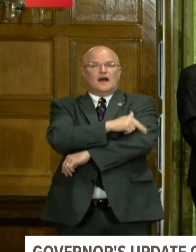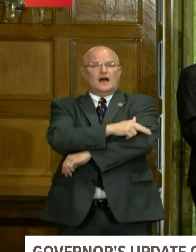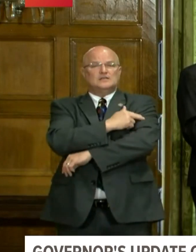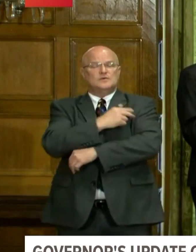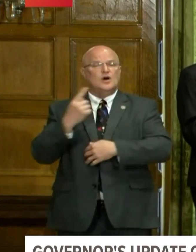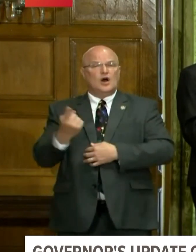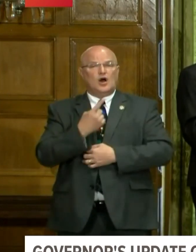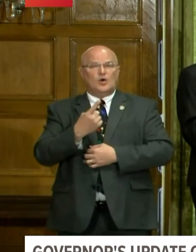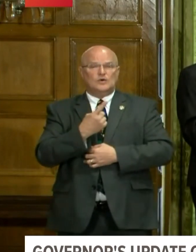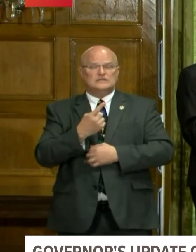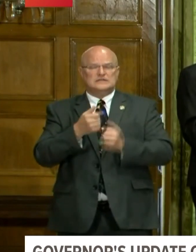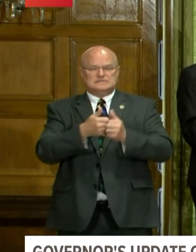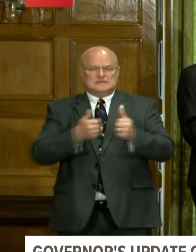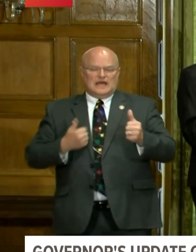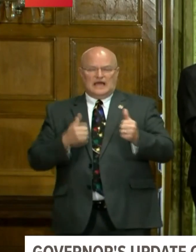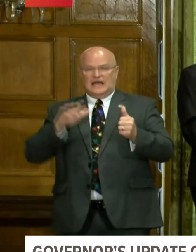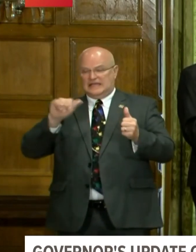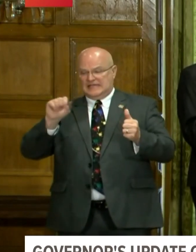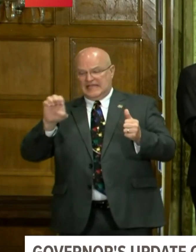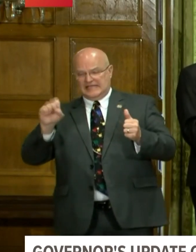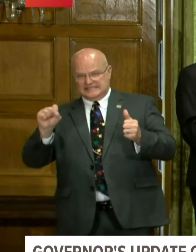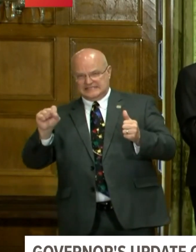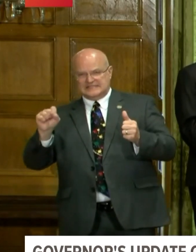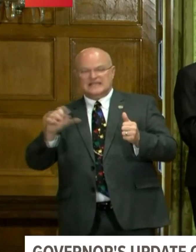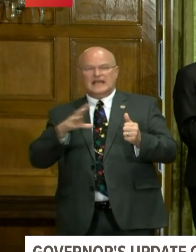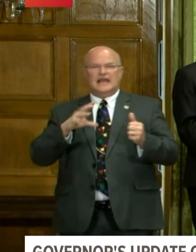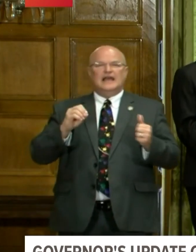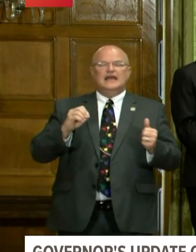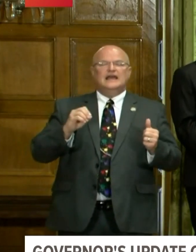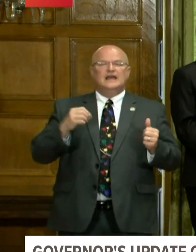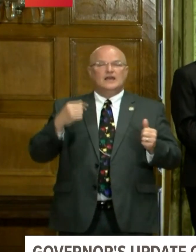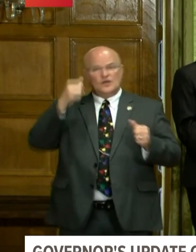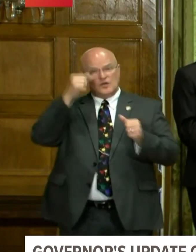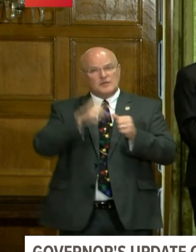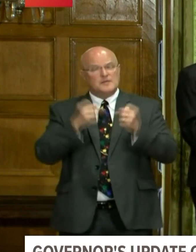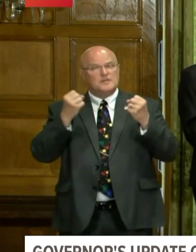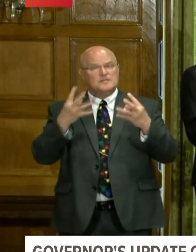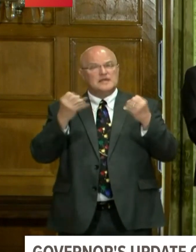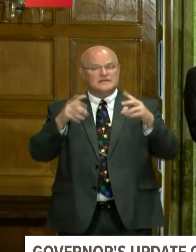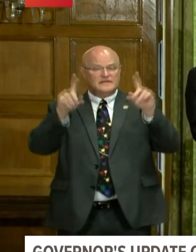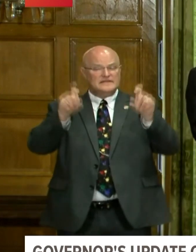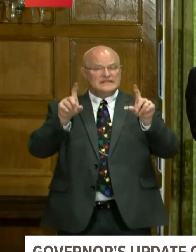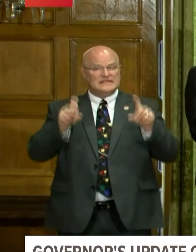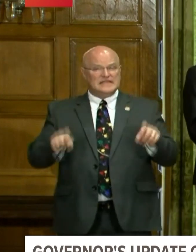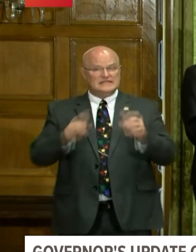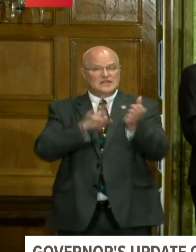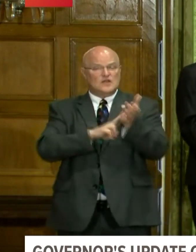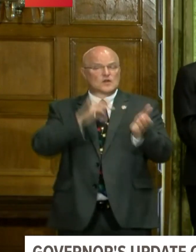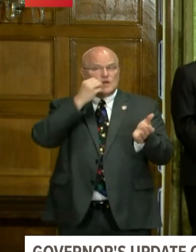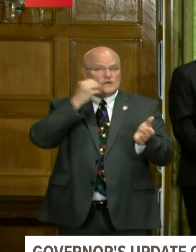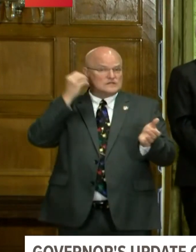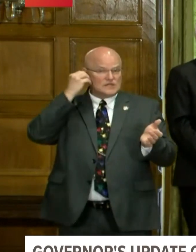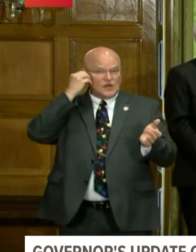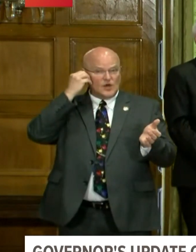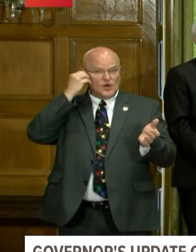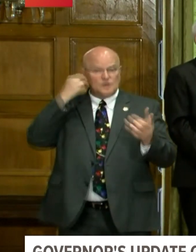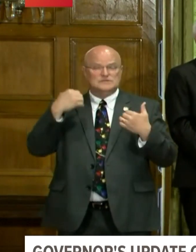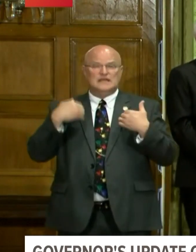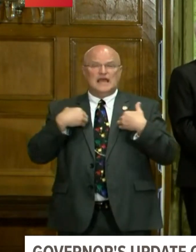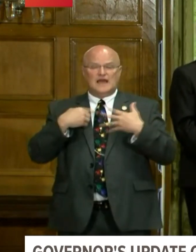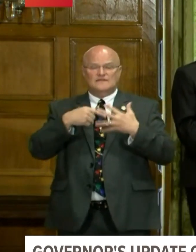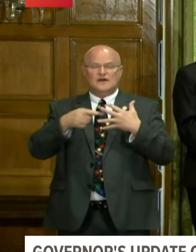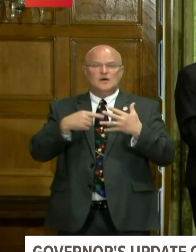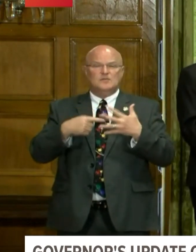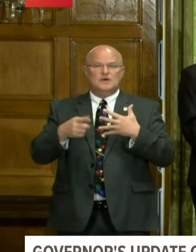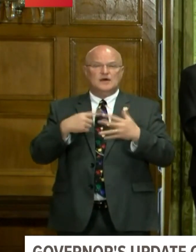hospitalizations are always going to lag a bit behind cases, and remember, a lot of our testing in the nursing homes have been